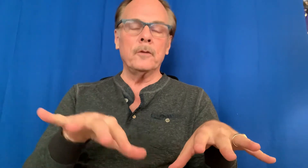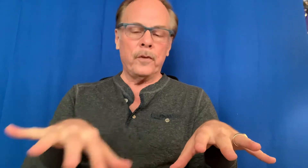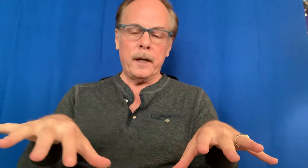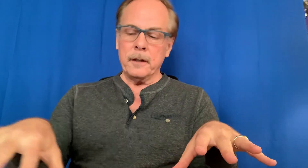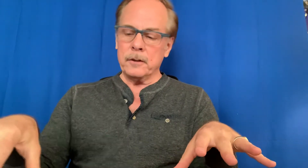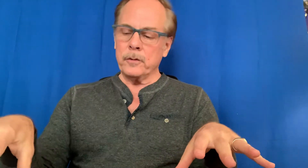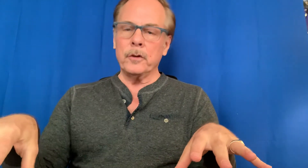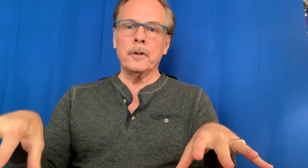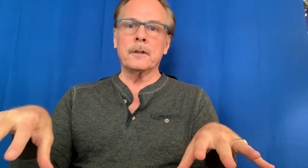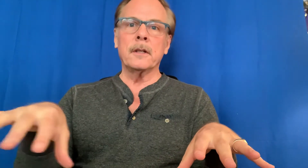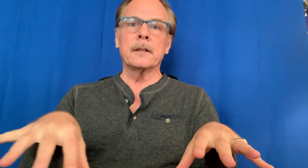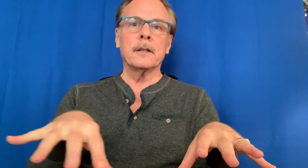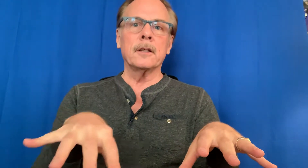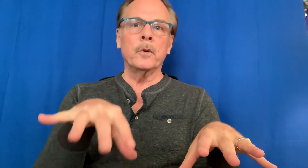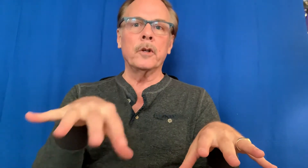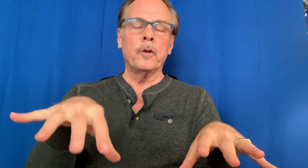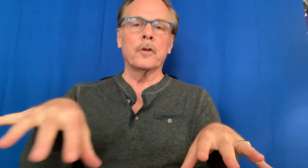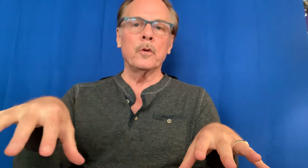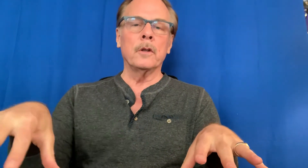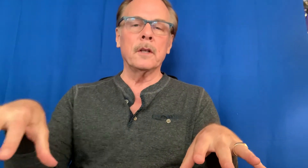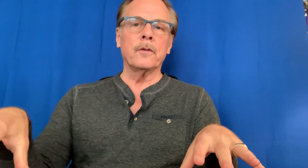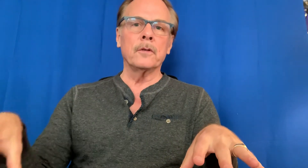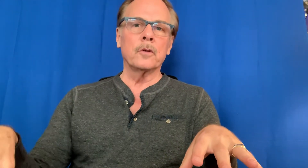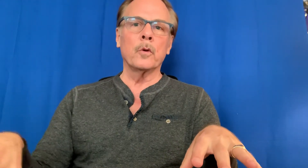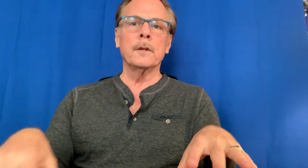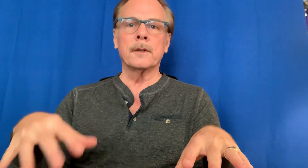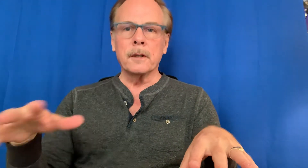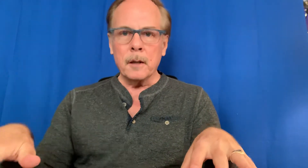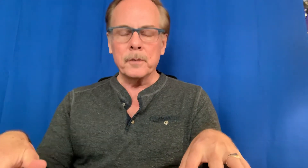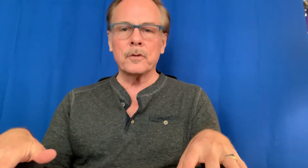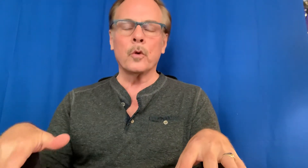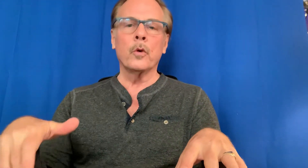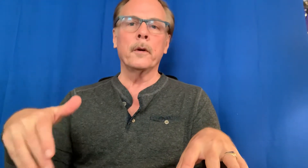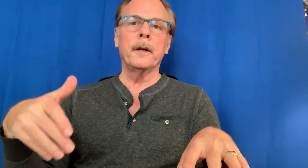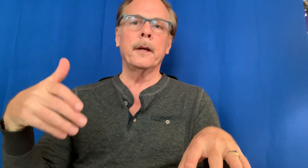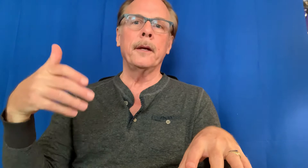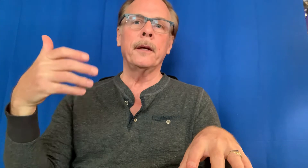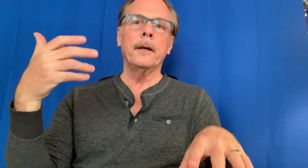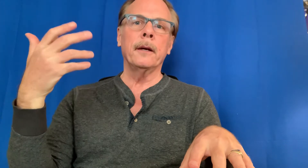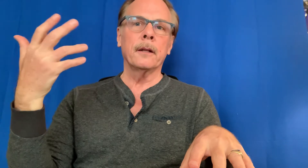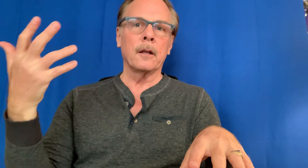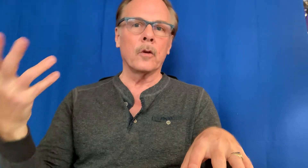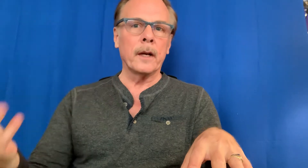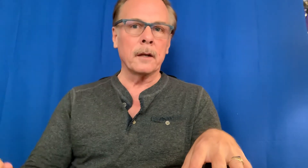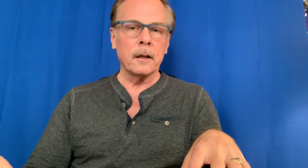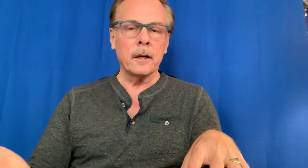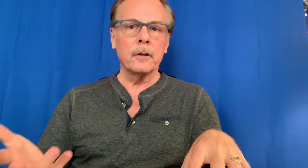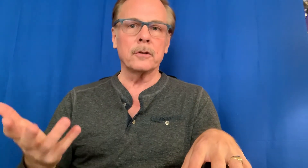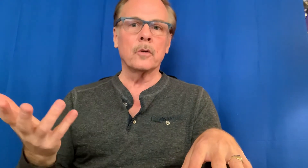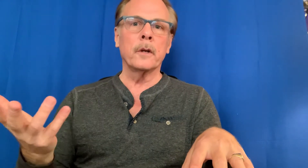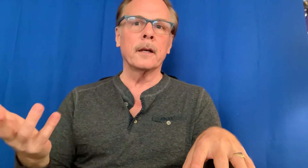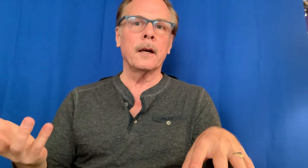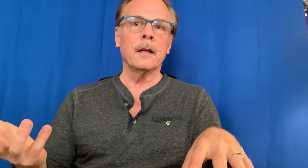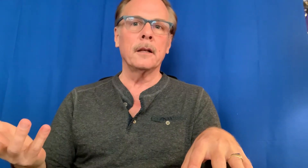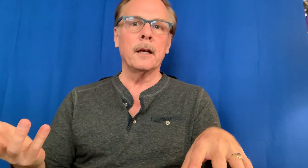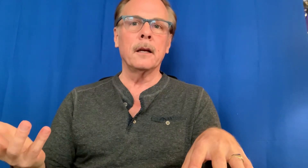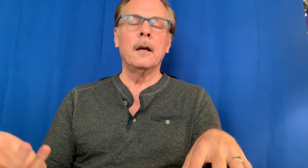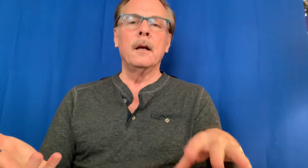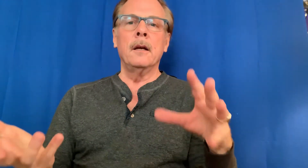find this through Unit 6 as we go through the different stories, the Gum story, the Loren Claire story in Gallaudet,